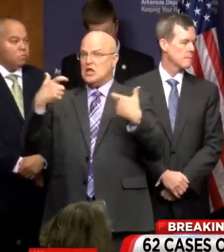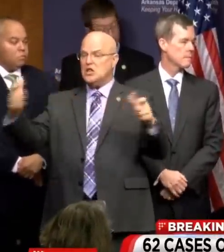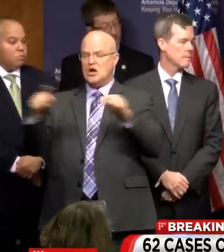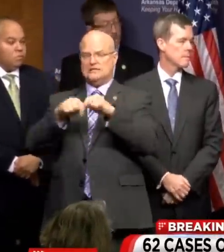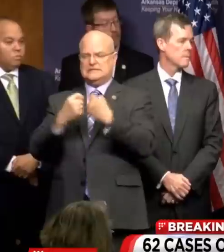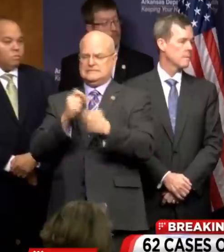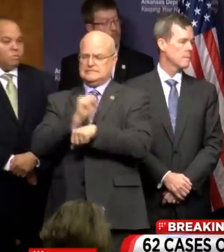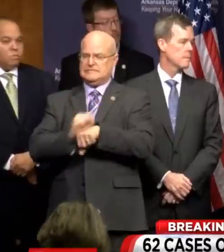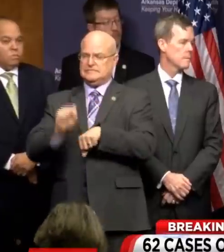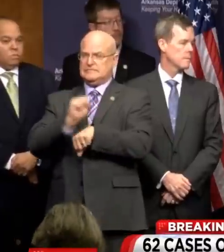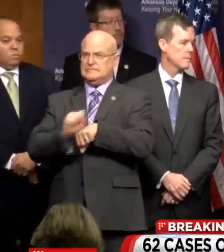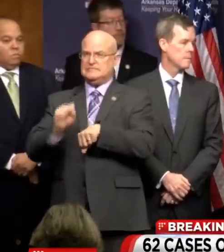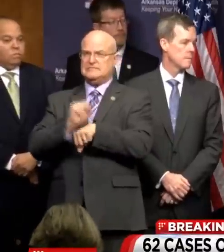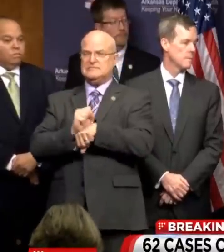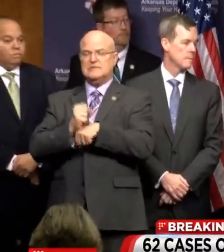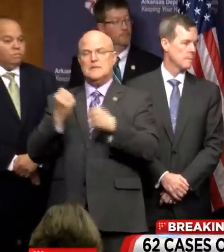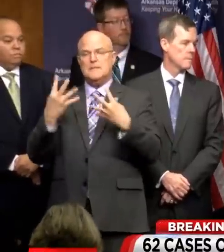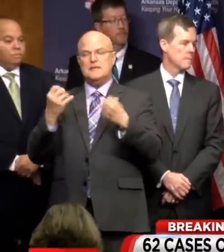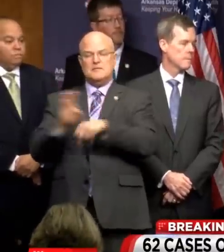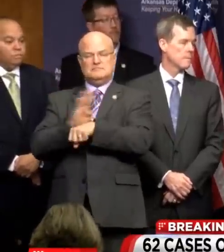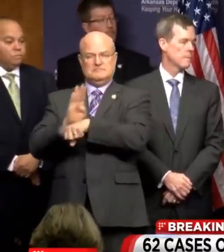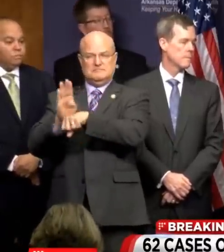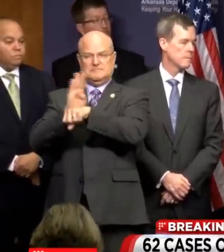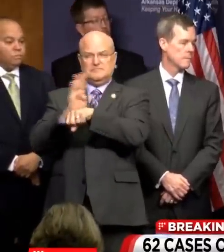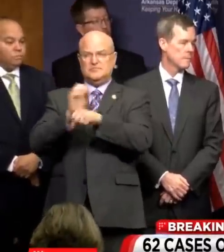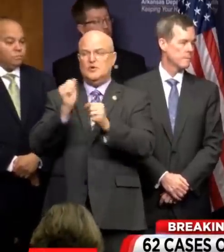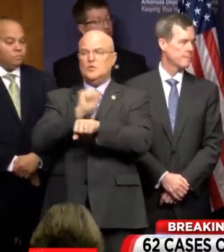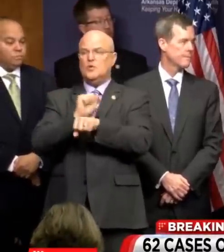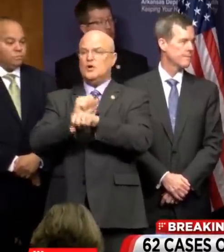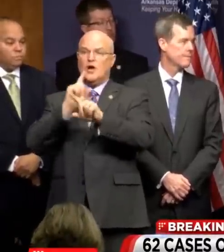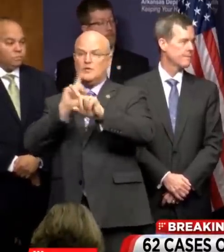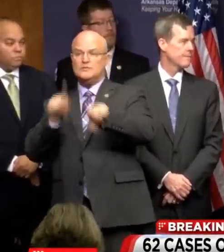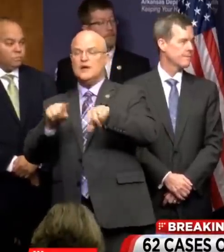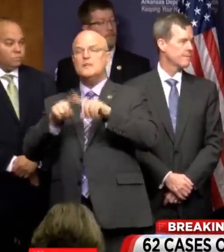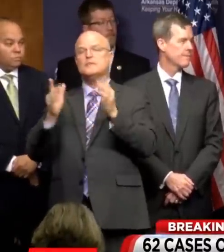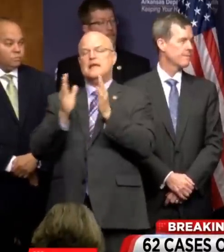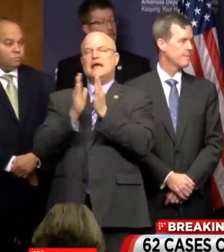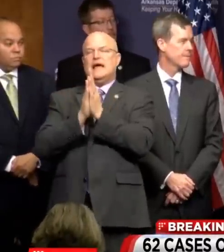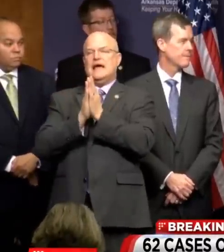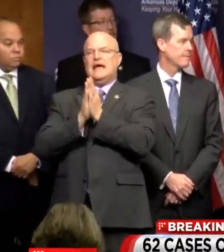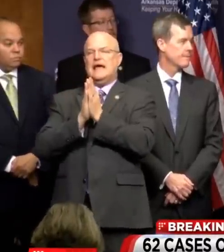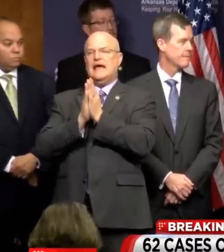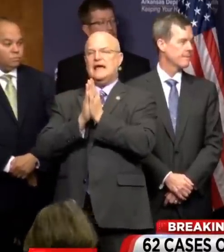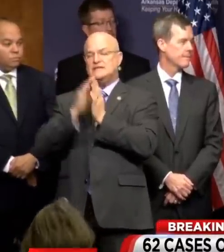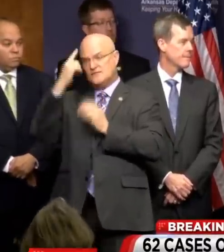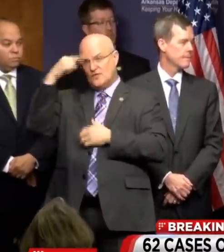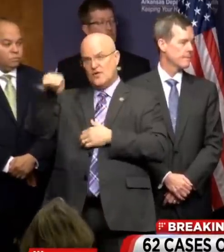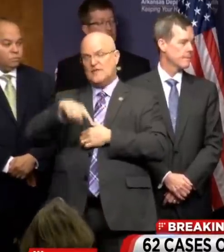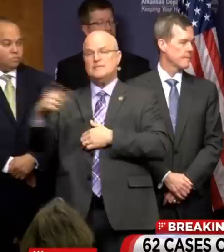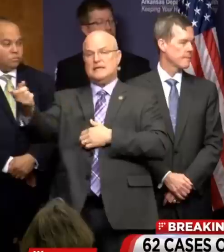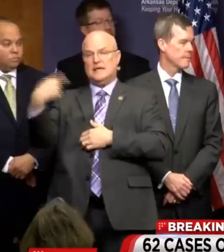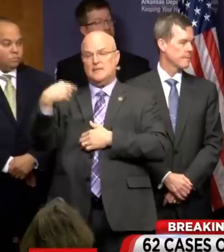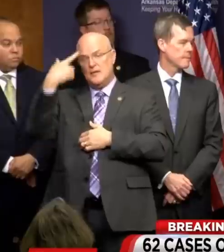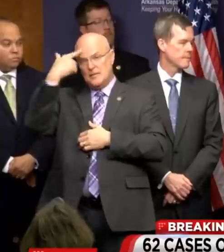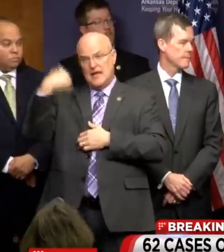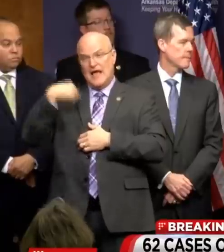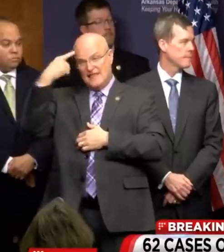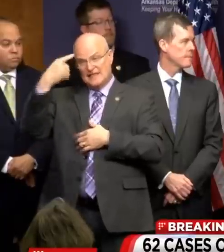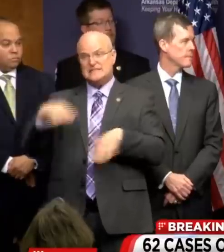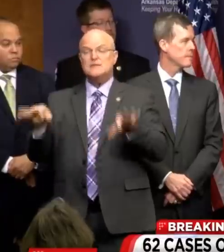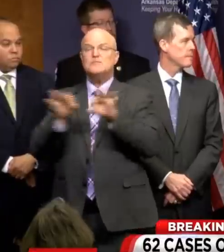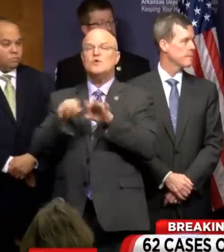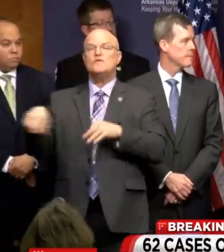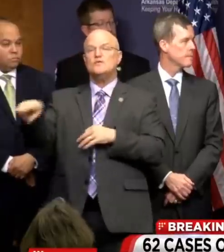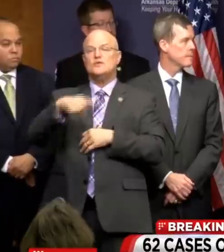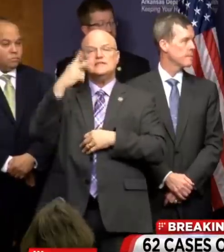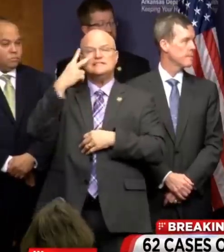team. Most of them are very, very busy working on our response, but I ask four of them to come up here because I think it's important for